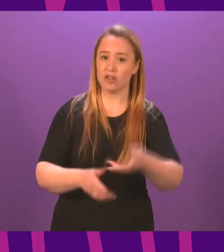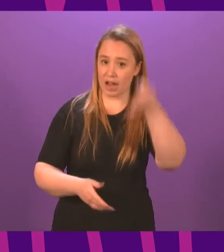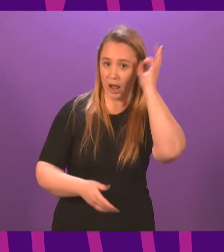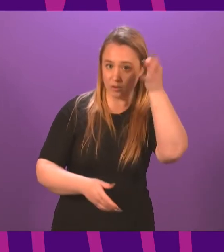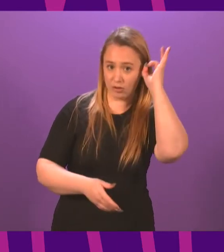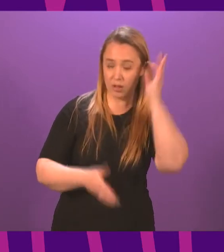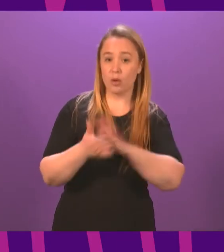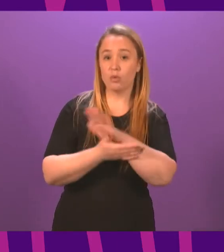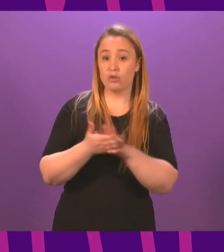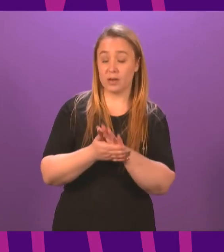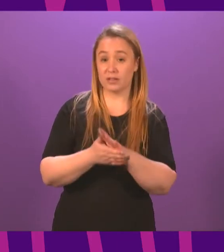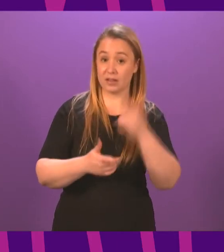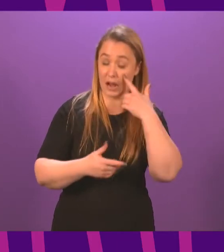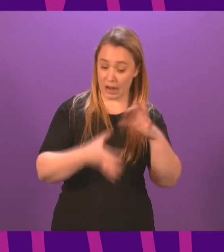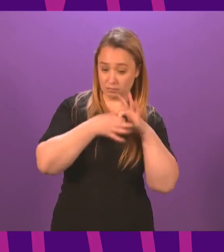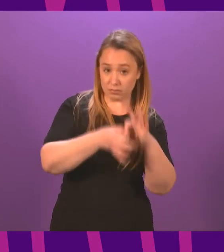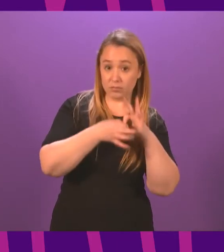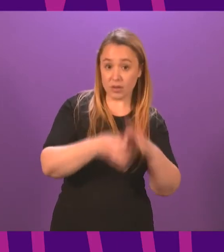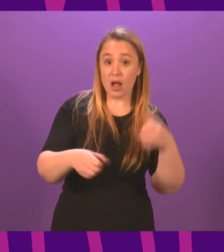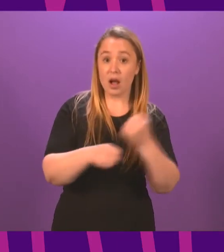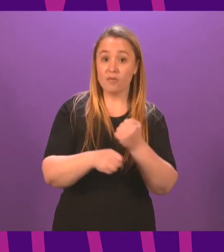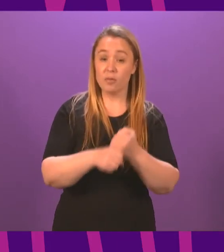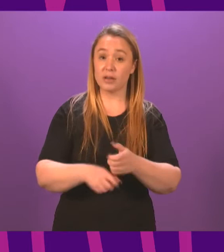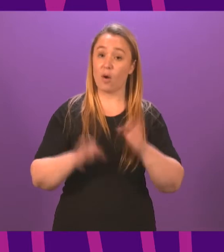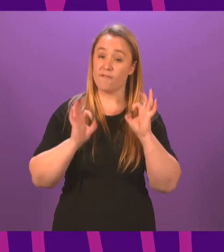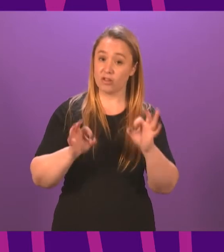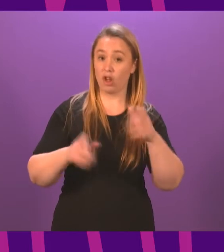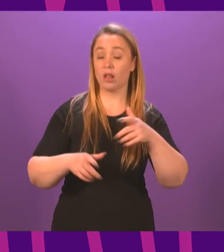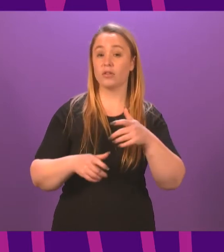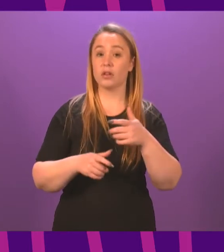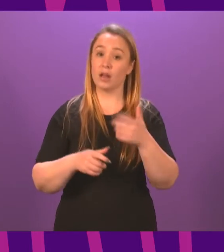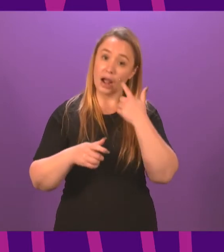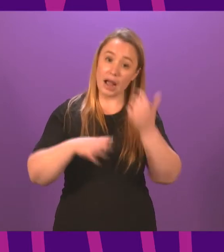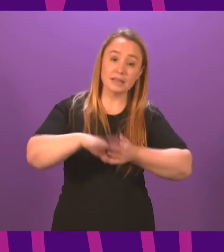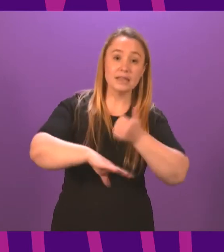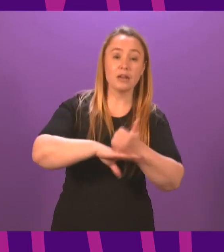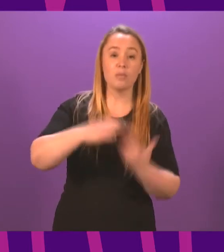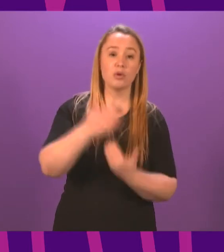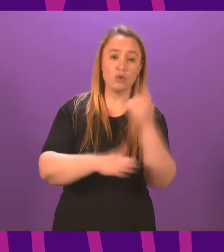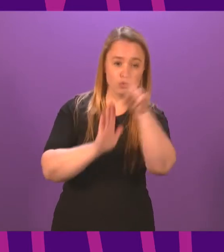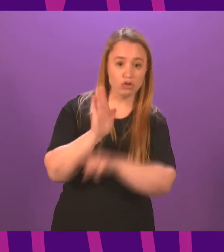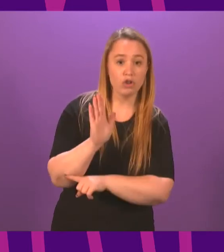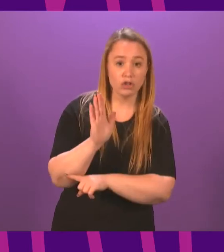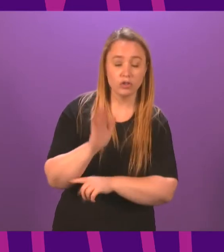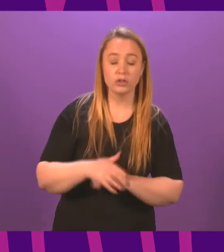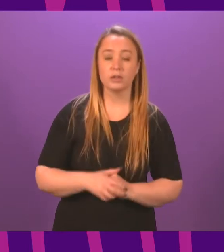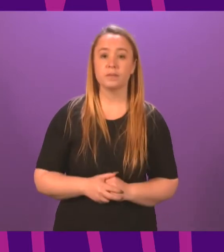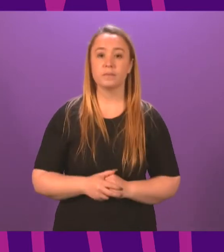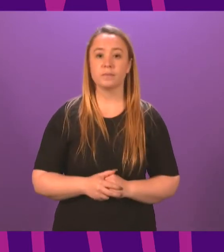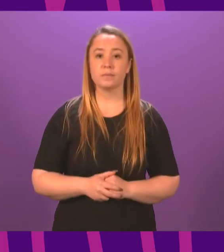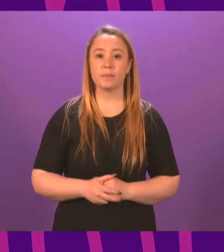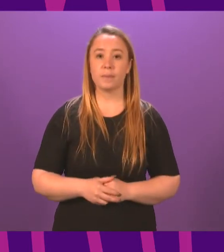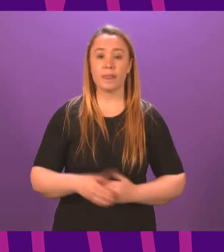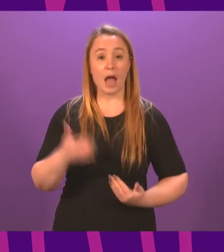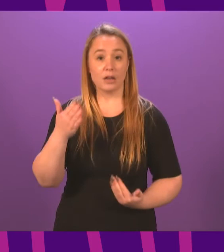can work with Scottish Government officials on the setting and introduction of new restrictions. And we also, in the same spirit, remain of the view that bringing forward